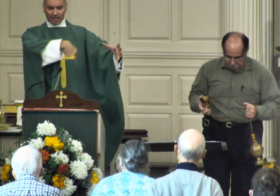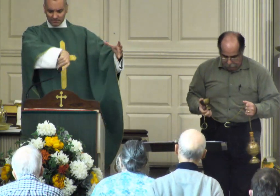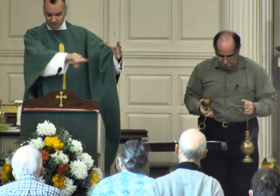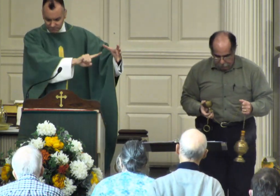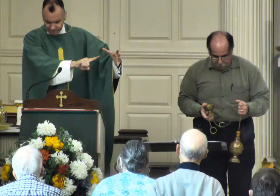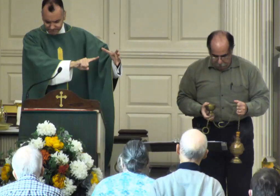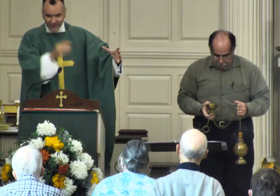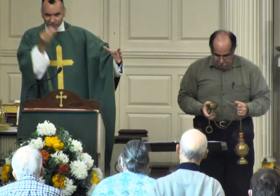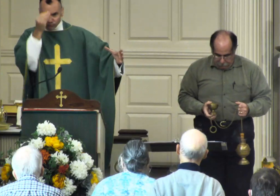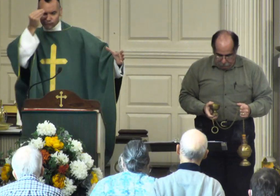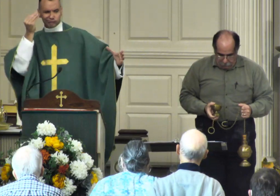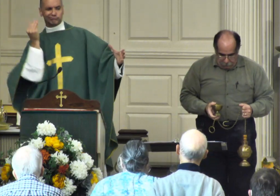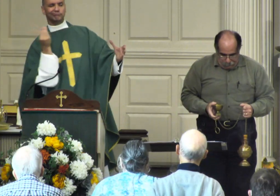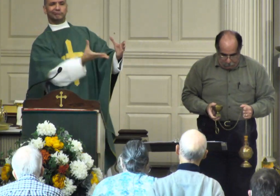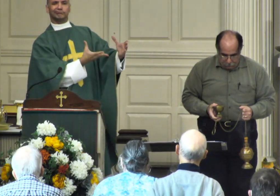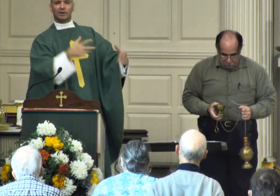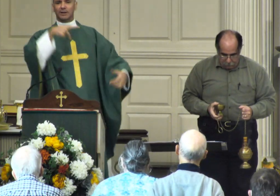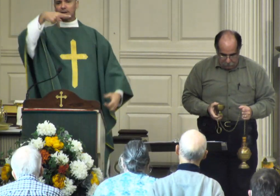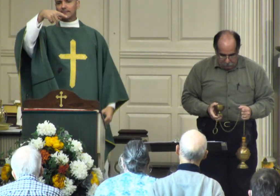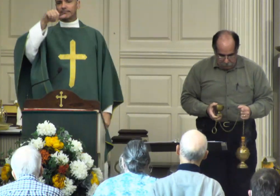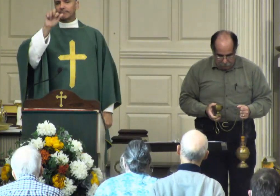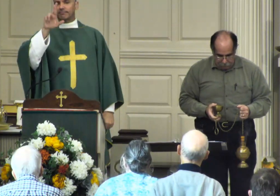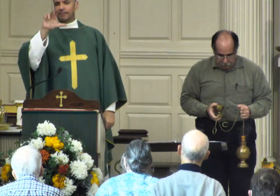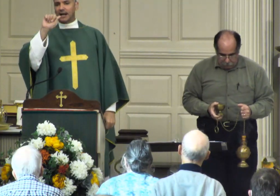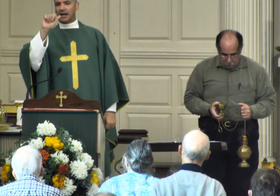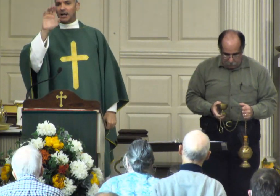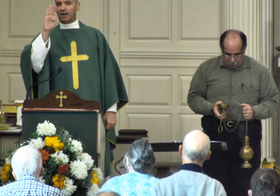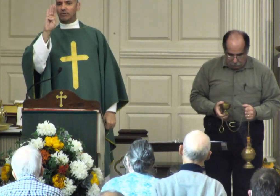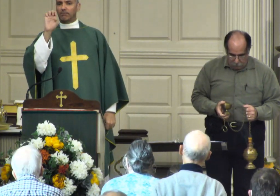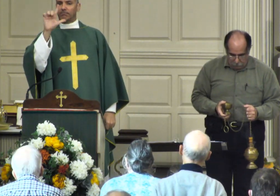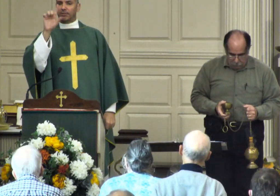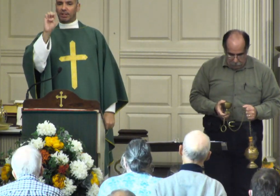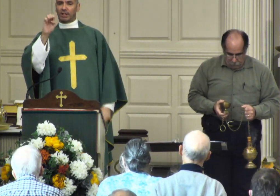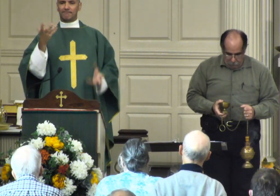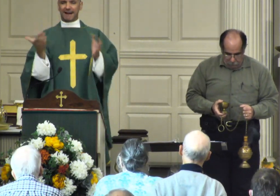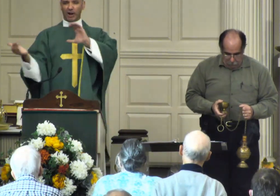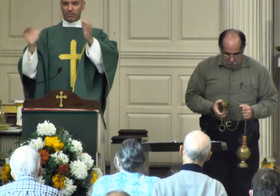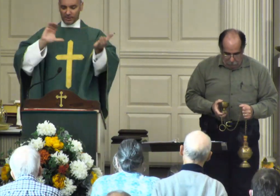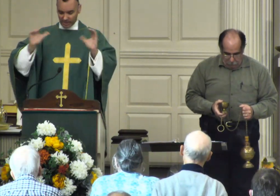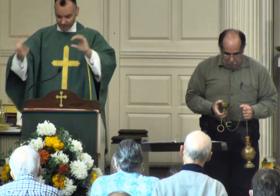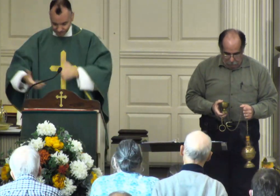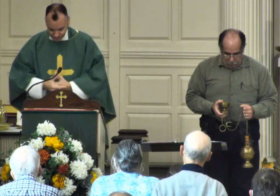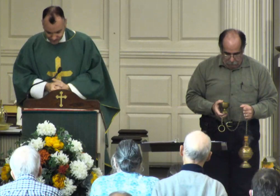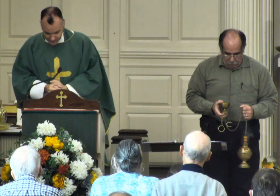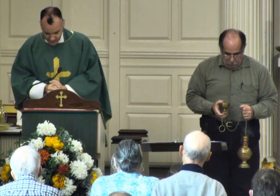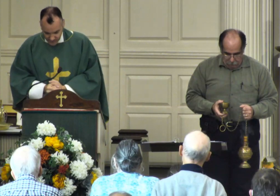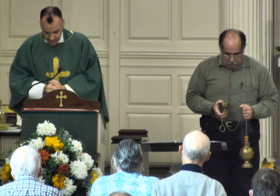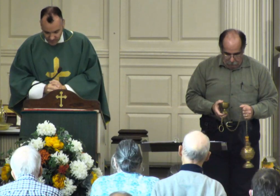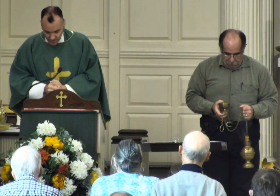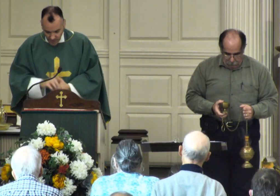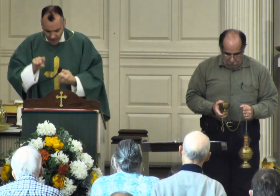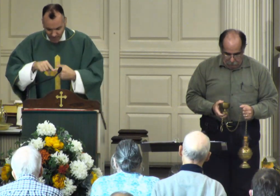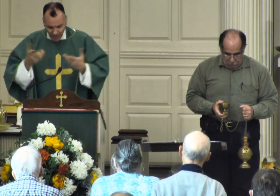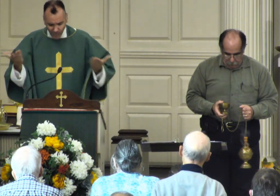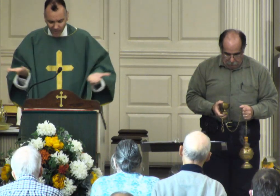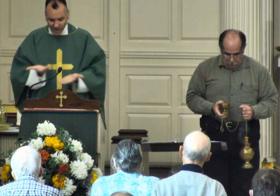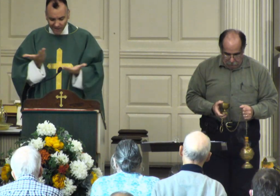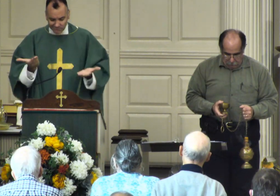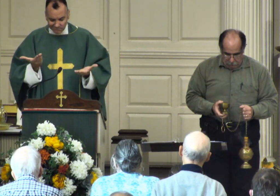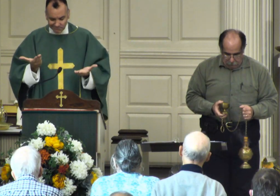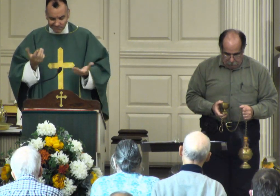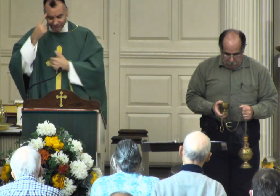Jesus told his disciples a parable about the necessity for them to pray always without becoming weary.